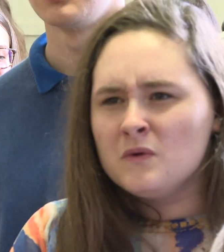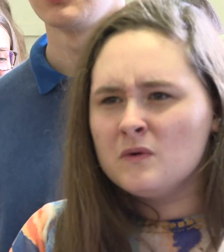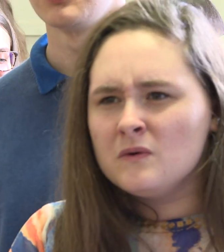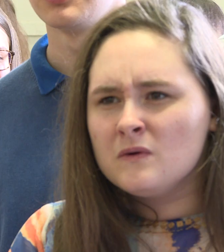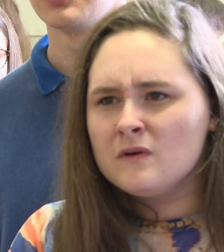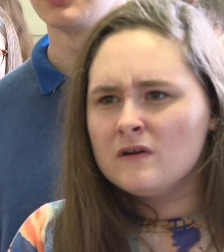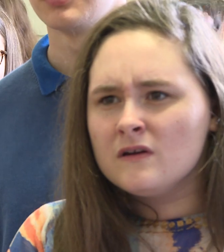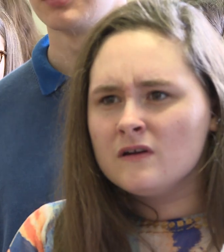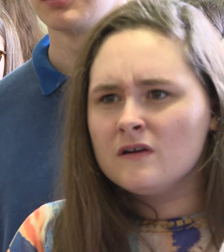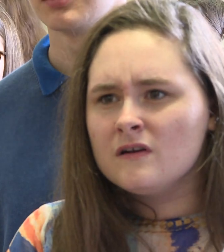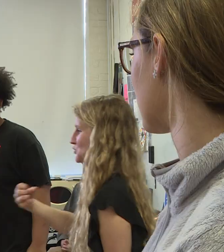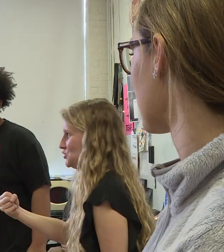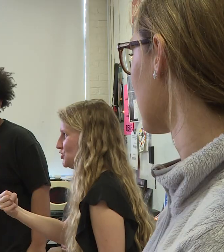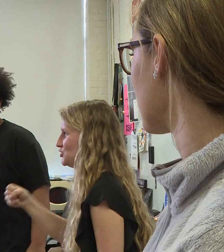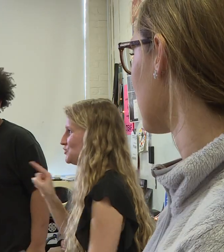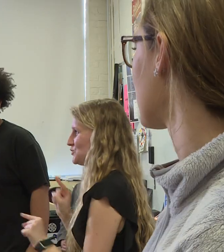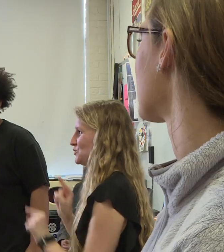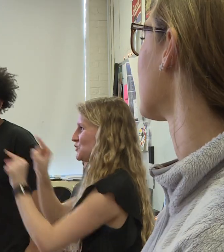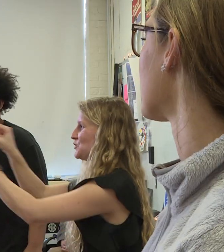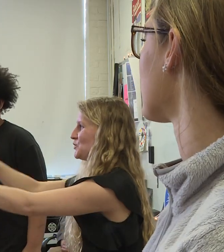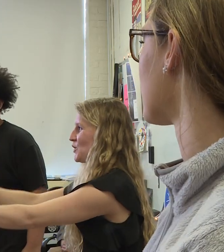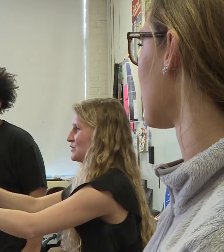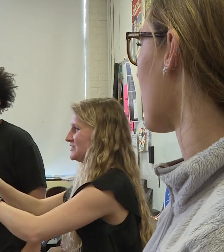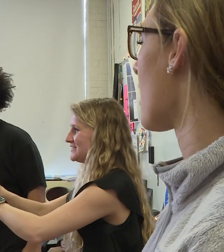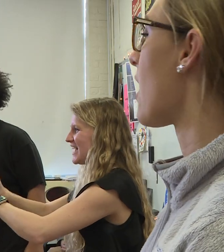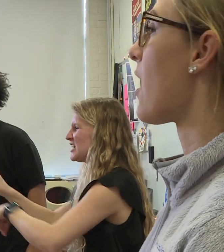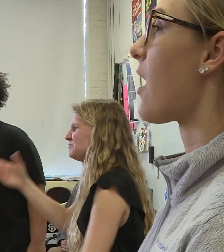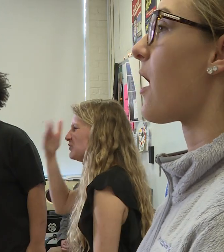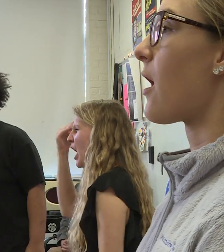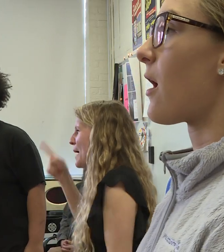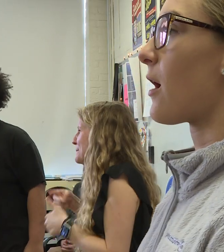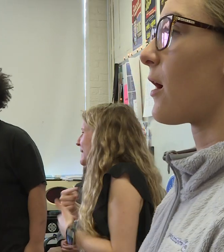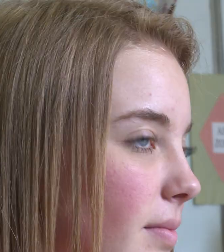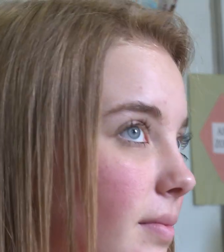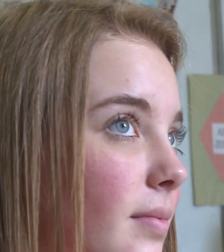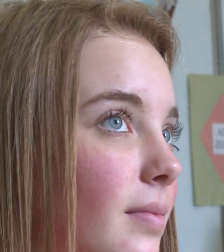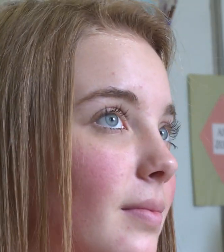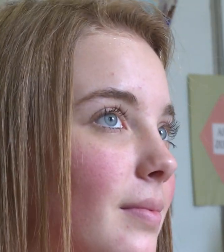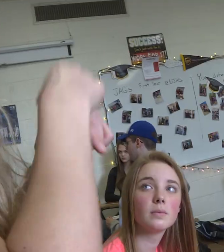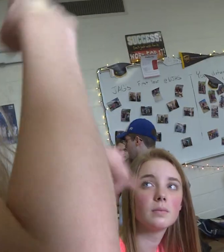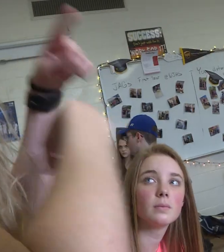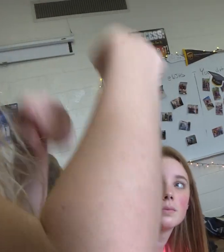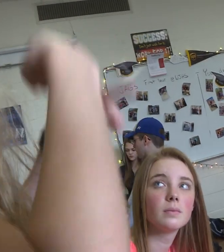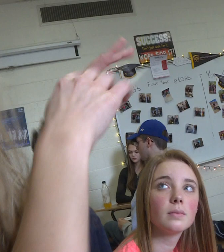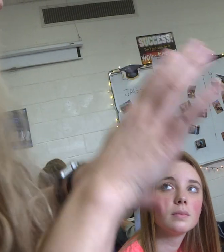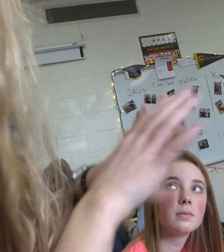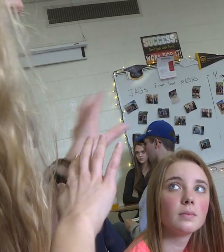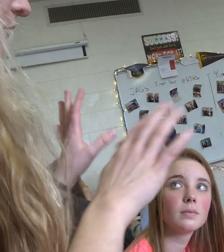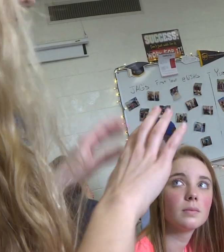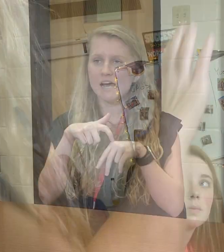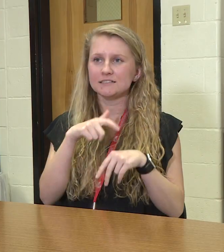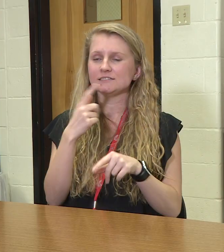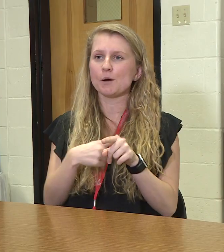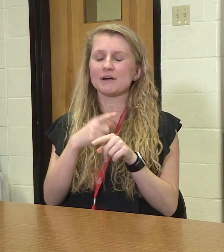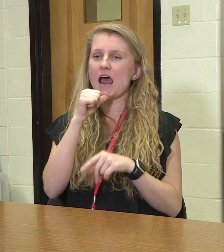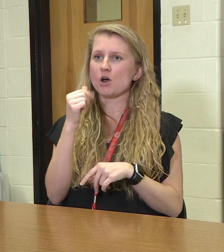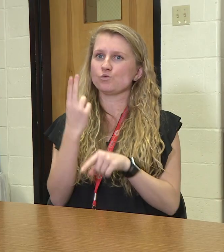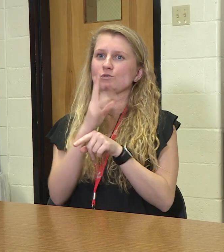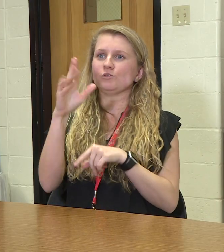biggest adjustment for students was not being able to ask questions with their voices. Eye contact is crucial. I grew up deaf and